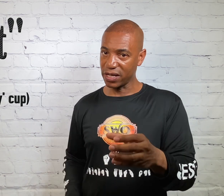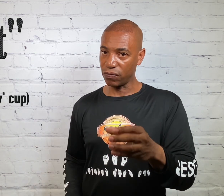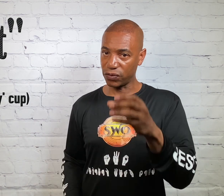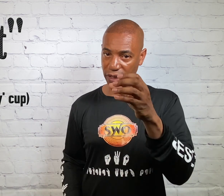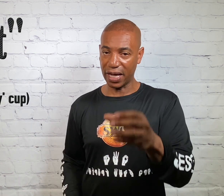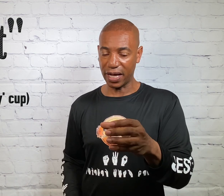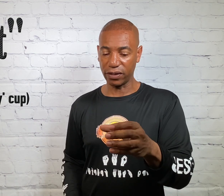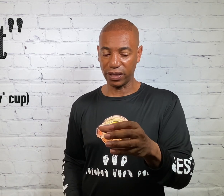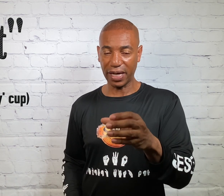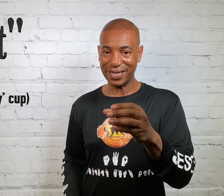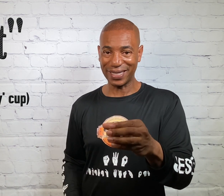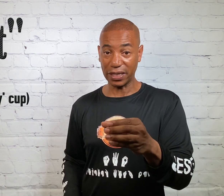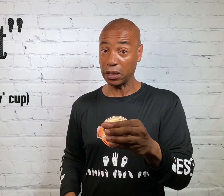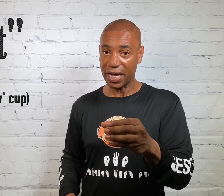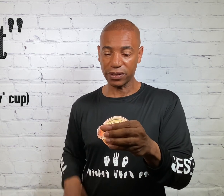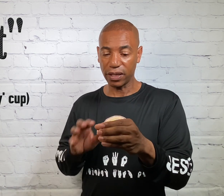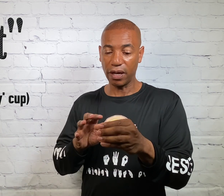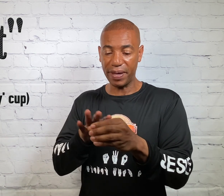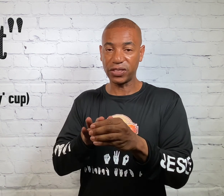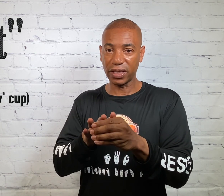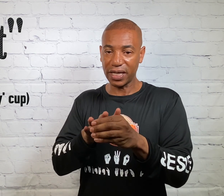of the sign glut, basically,